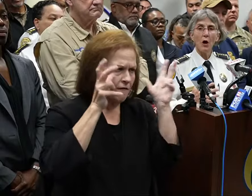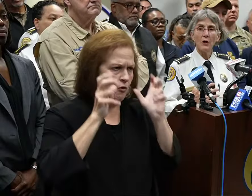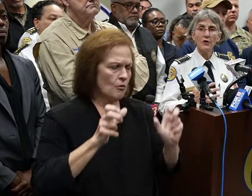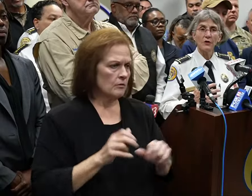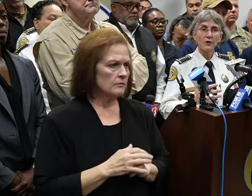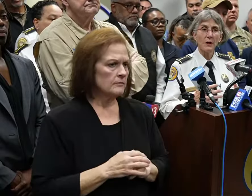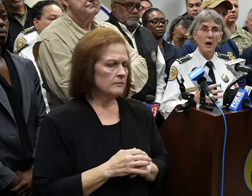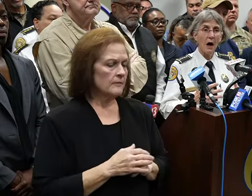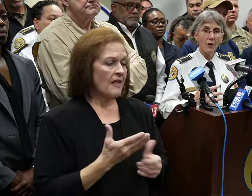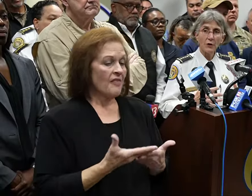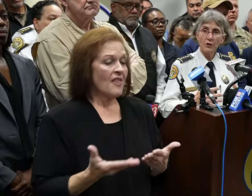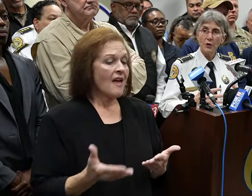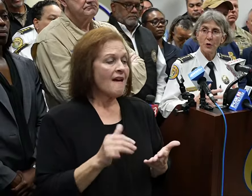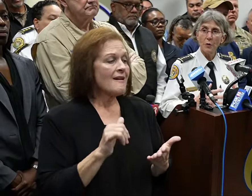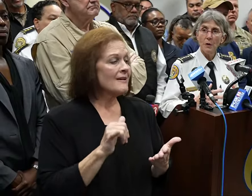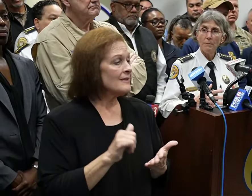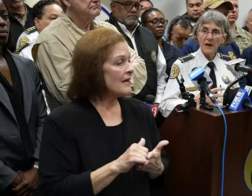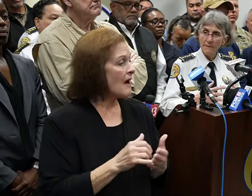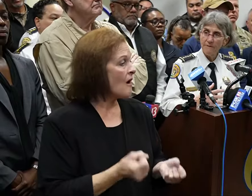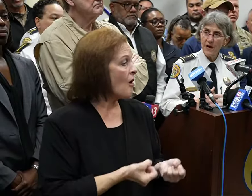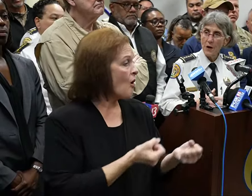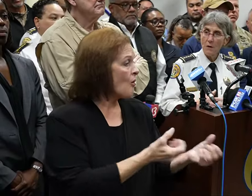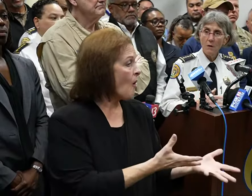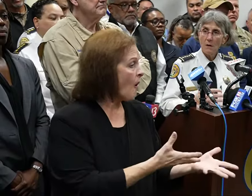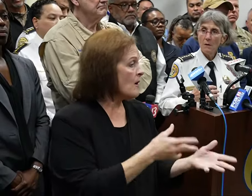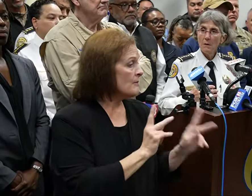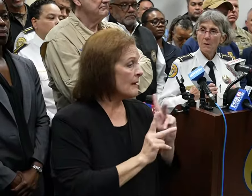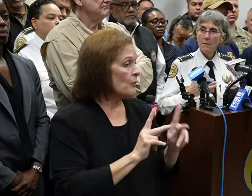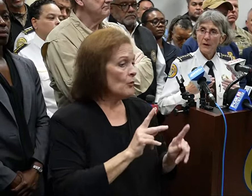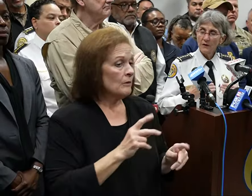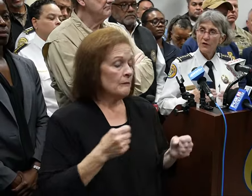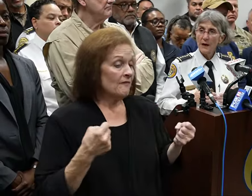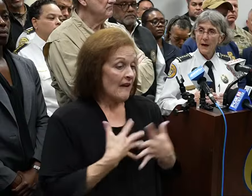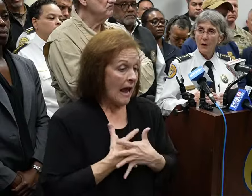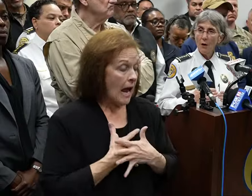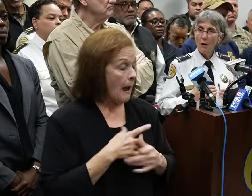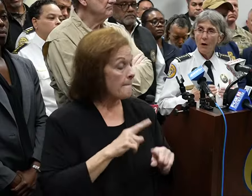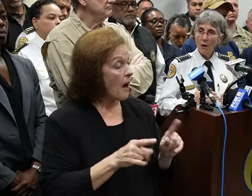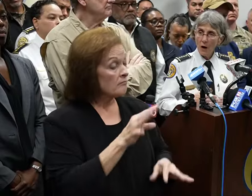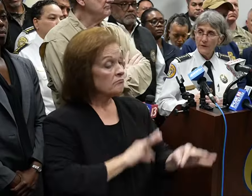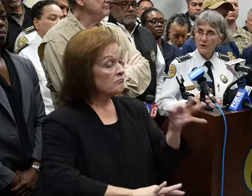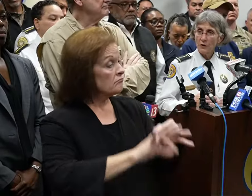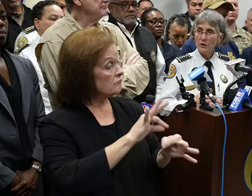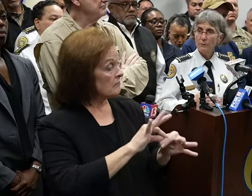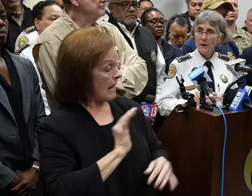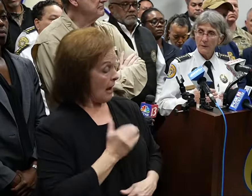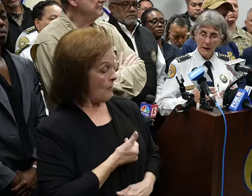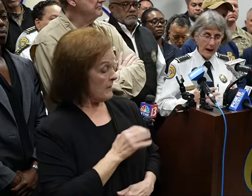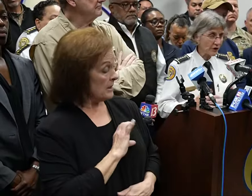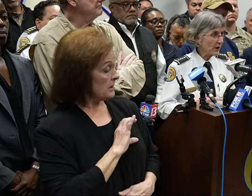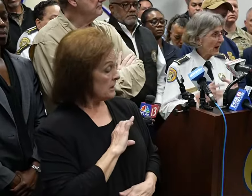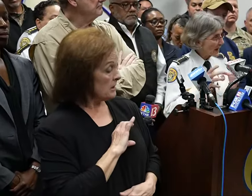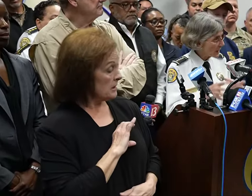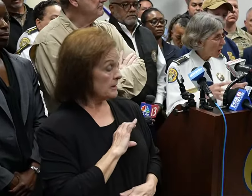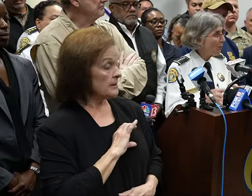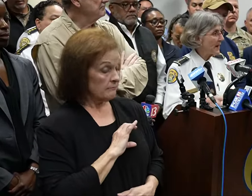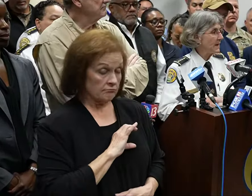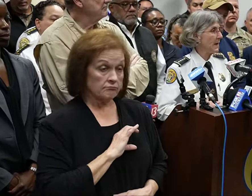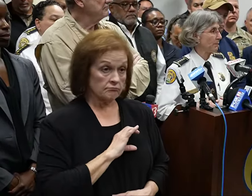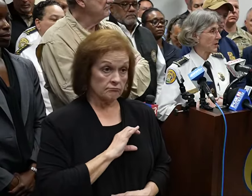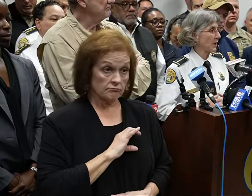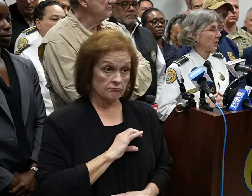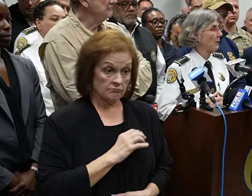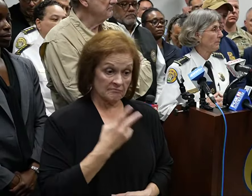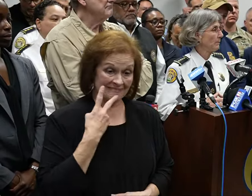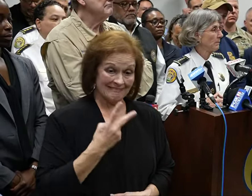would cause others to be in fear, but instead our officers, and last night